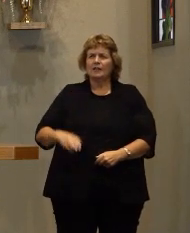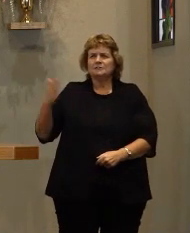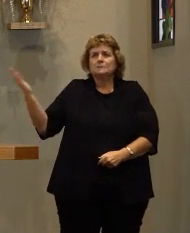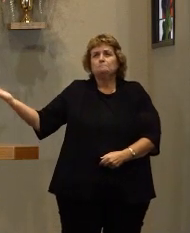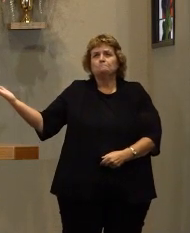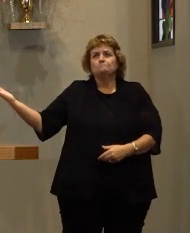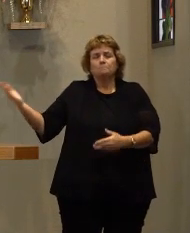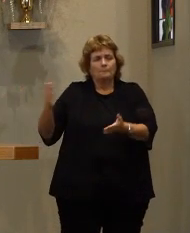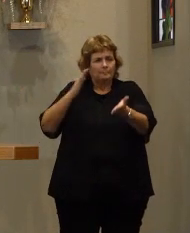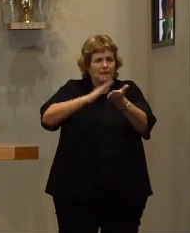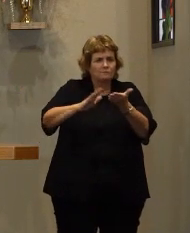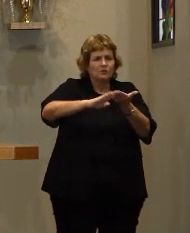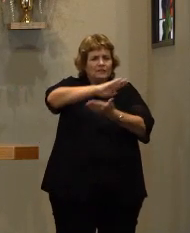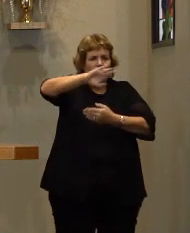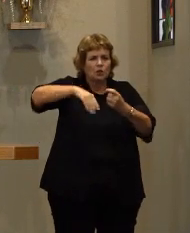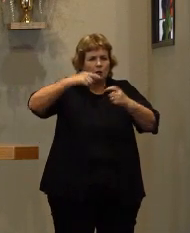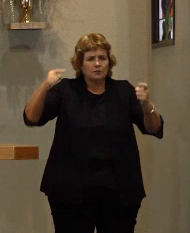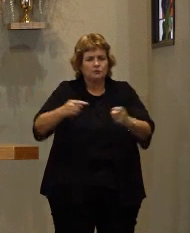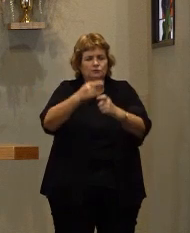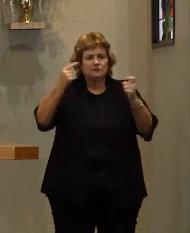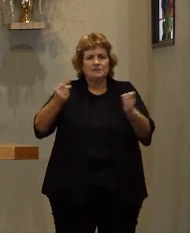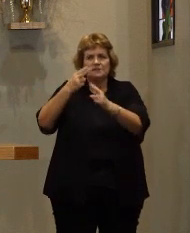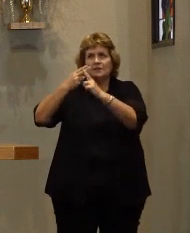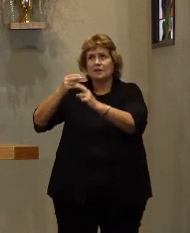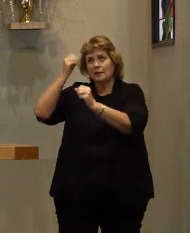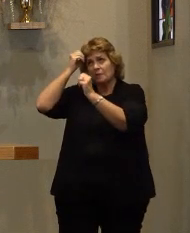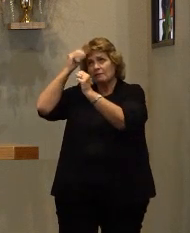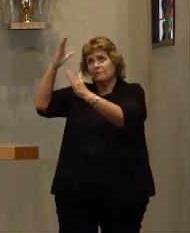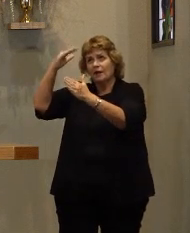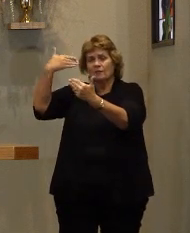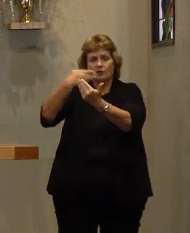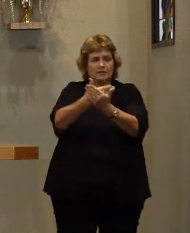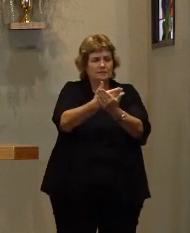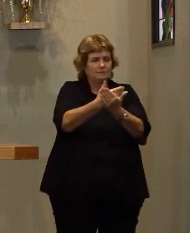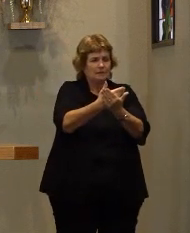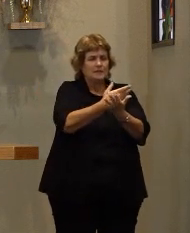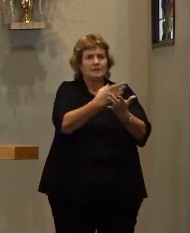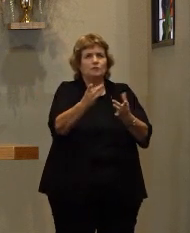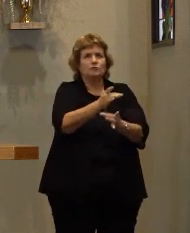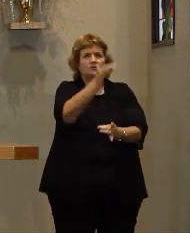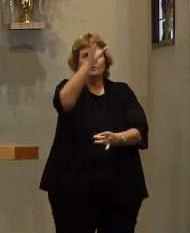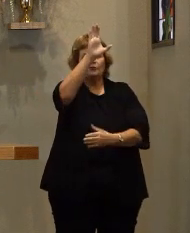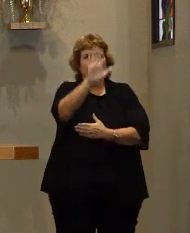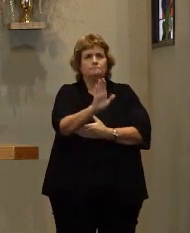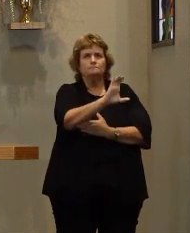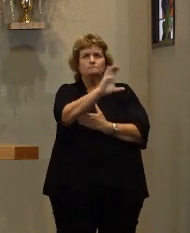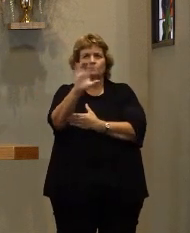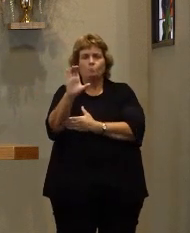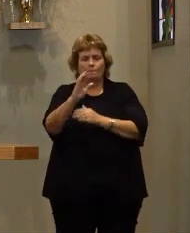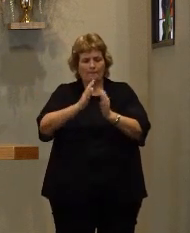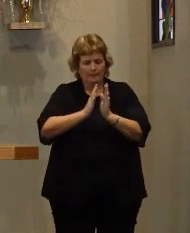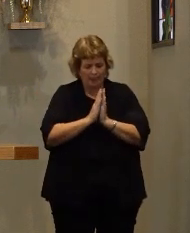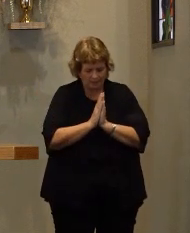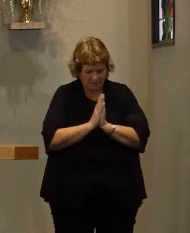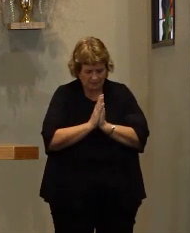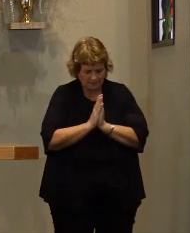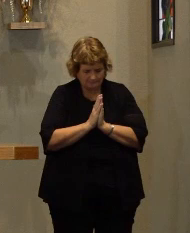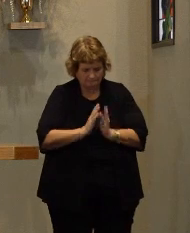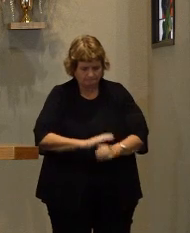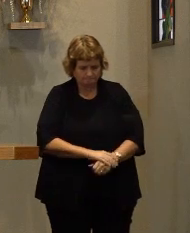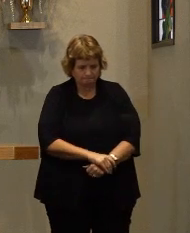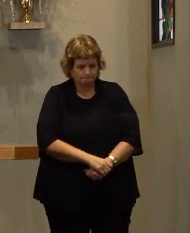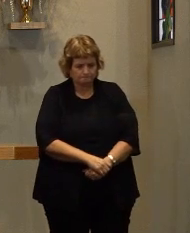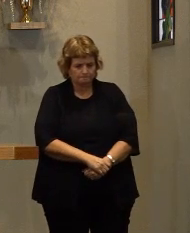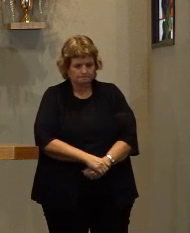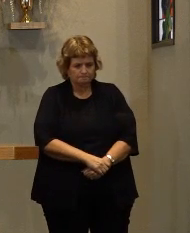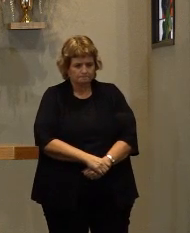therefore forgive you all your sins in the name of the Father and the Son and the Holy Spirit. Amen.